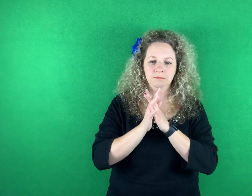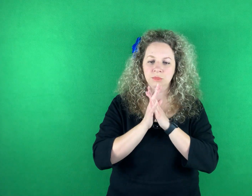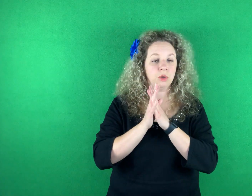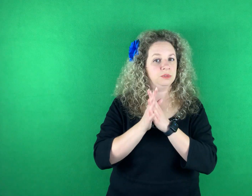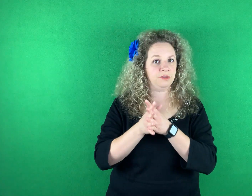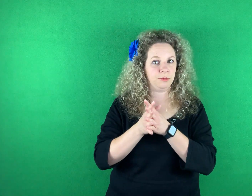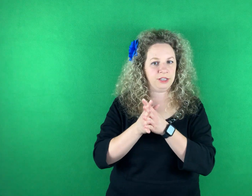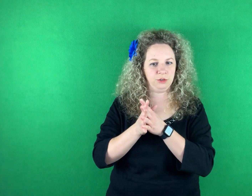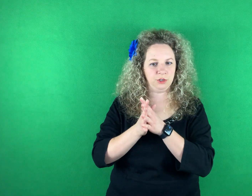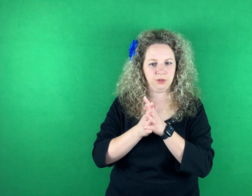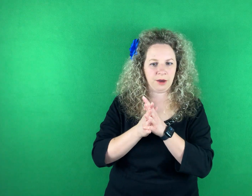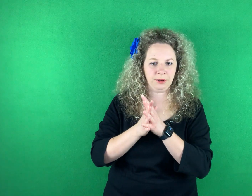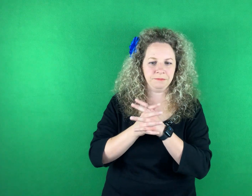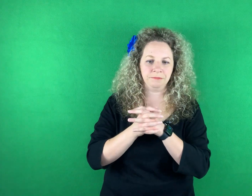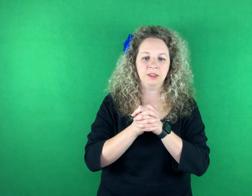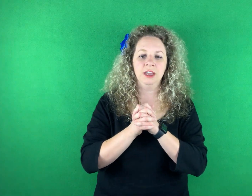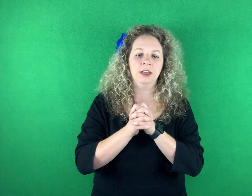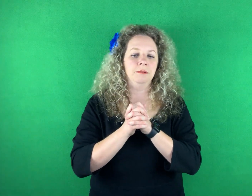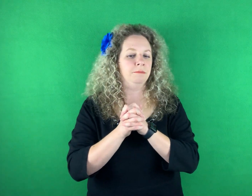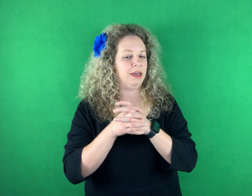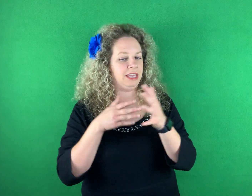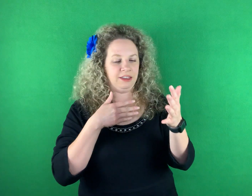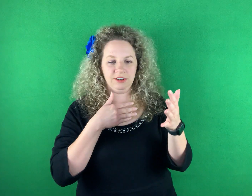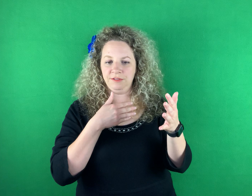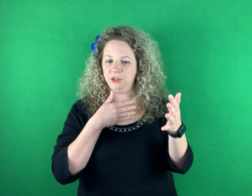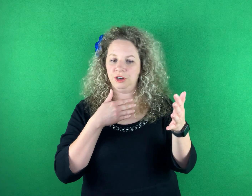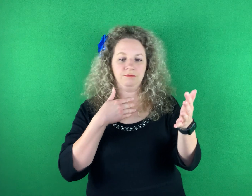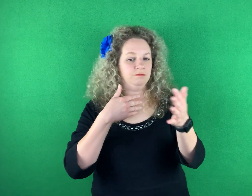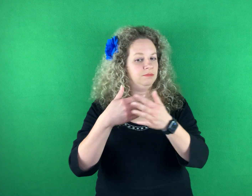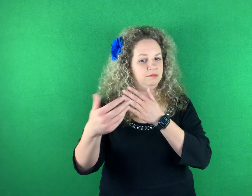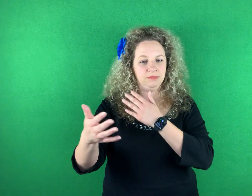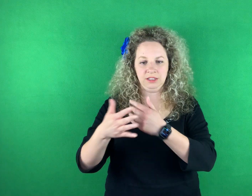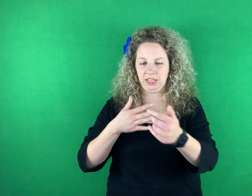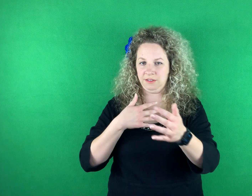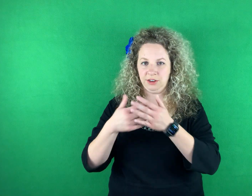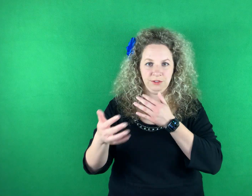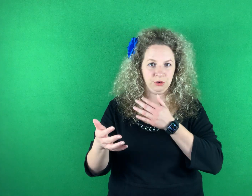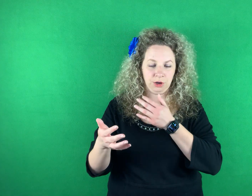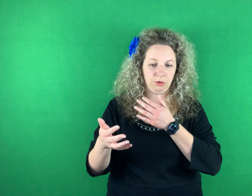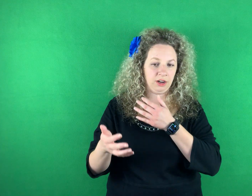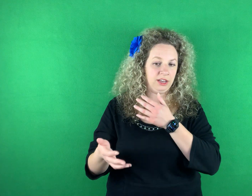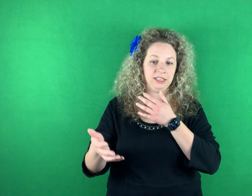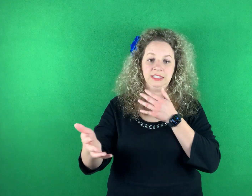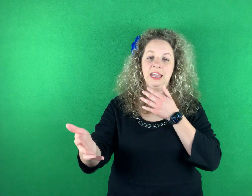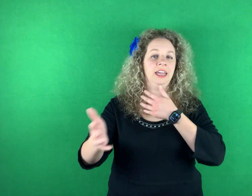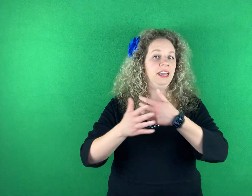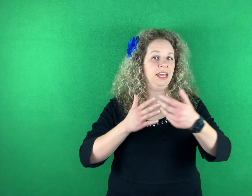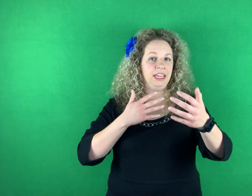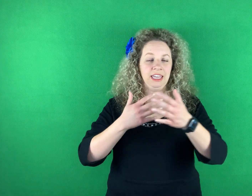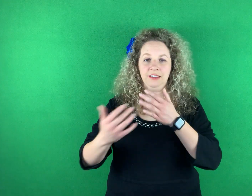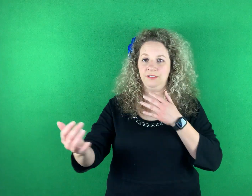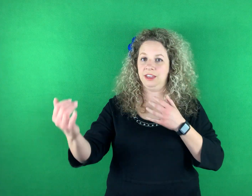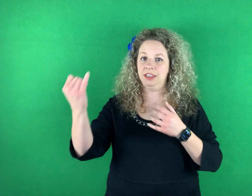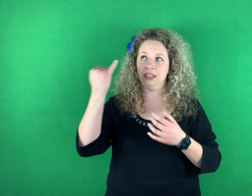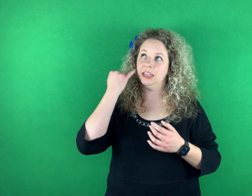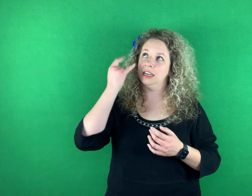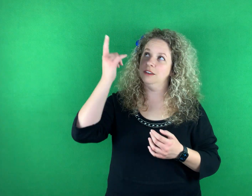So different ways you could do that one. But even if you don't, or you could say, even if